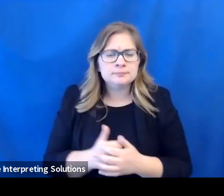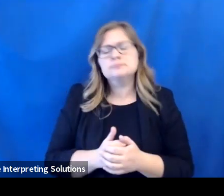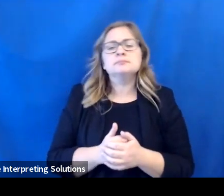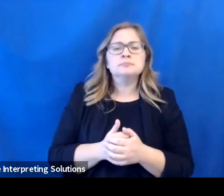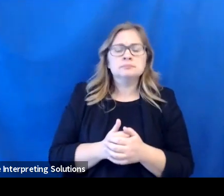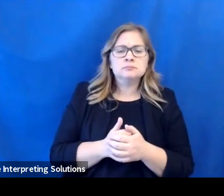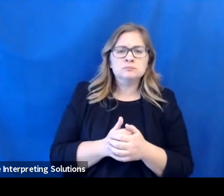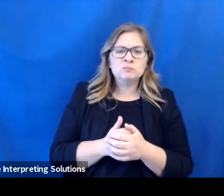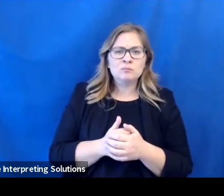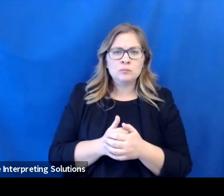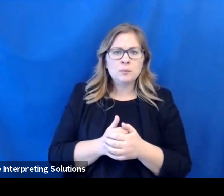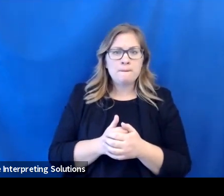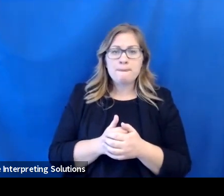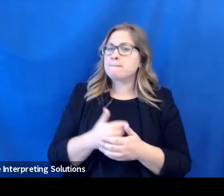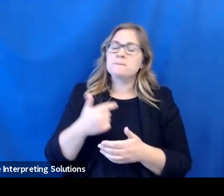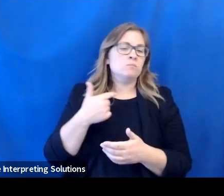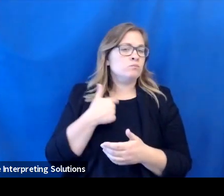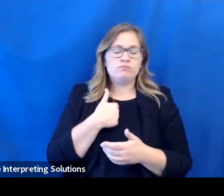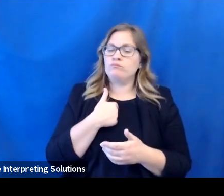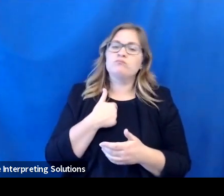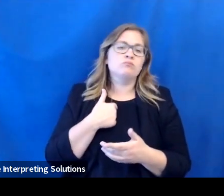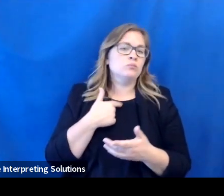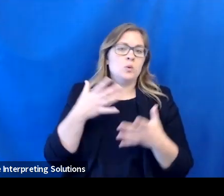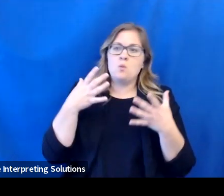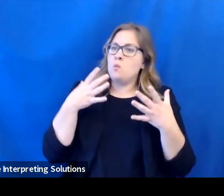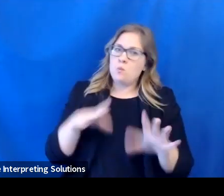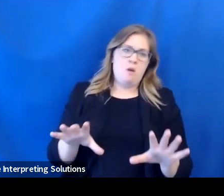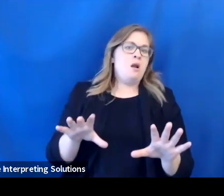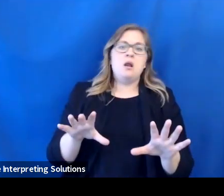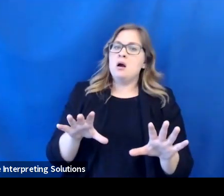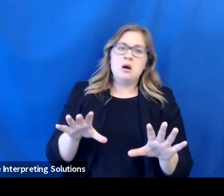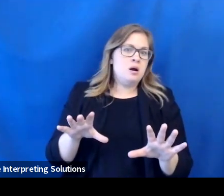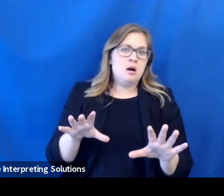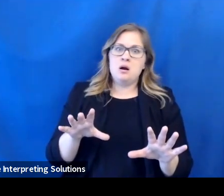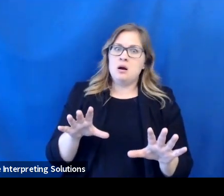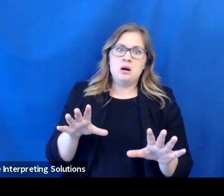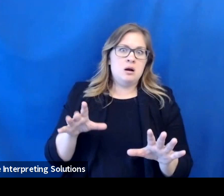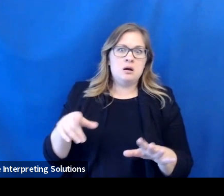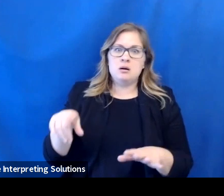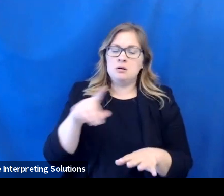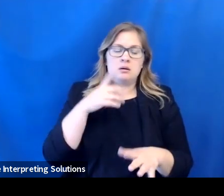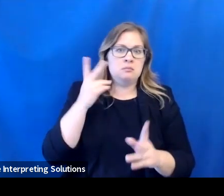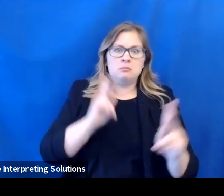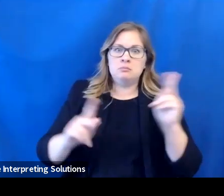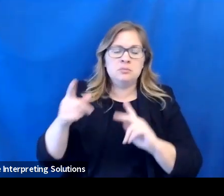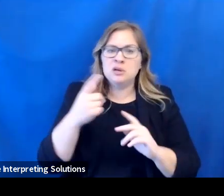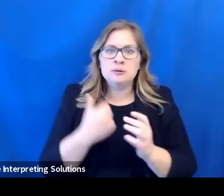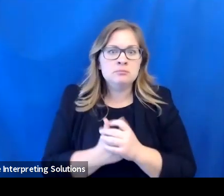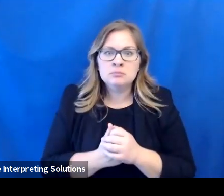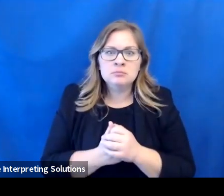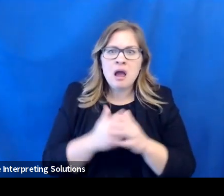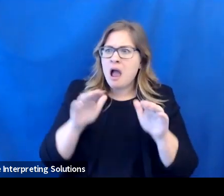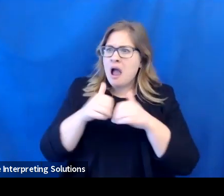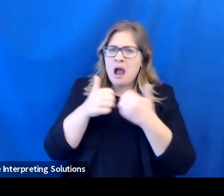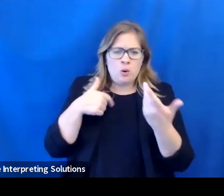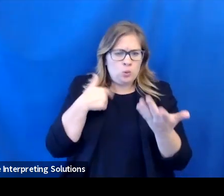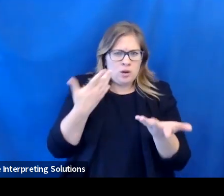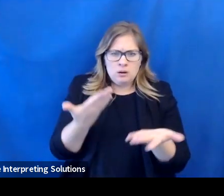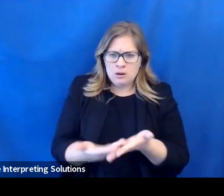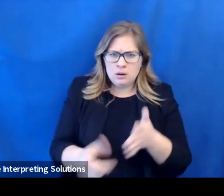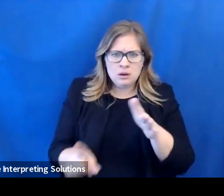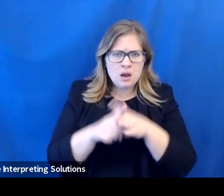I don't want to get into this because I do not care about why we ended up at this point right now. There will be a time to understand that, and then we will